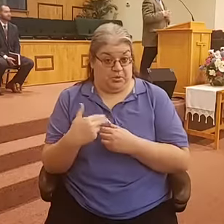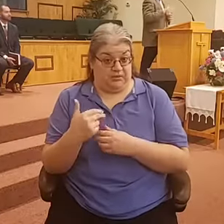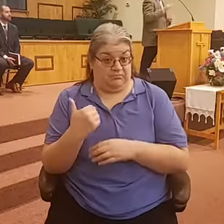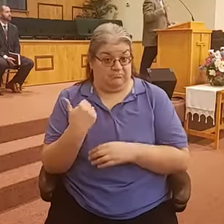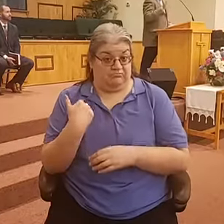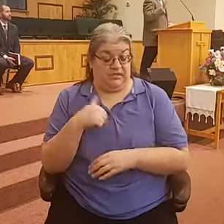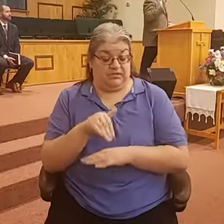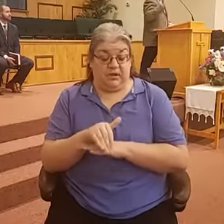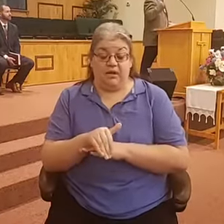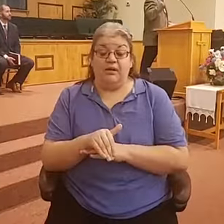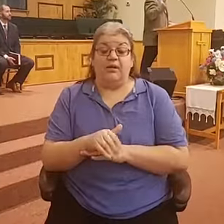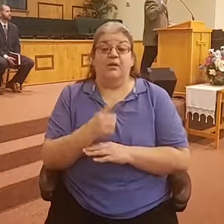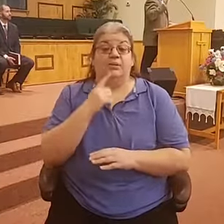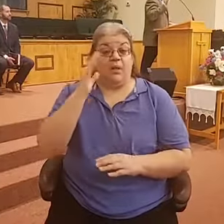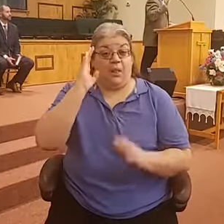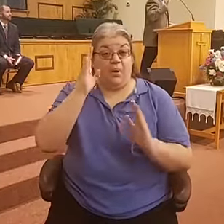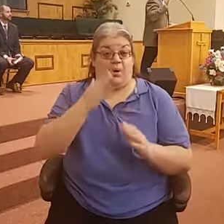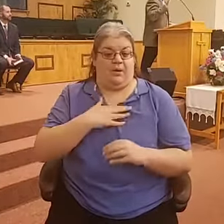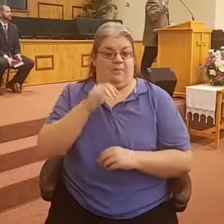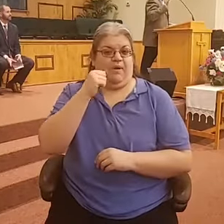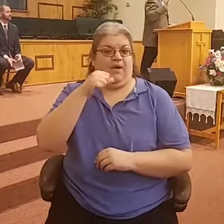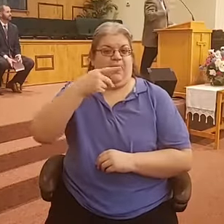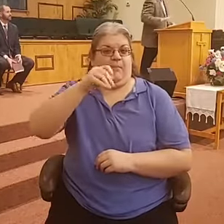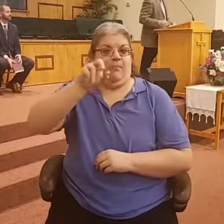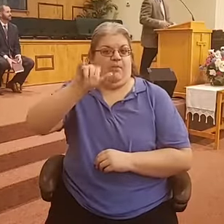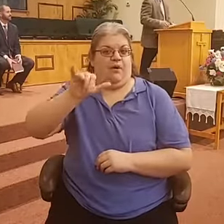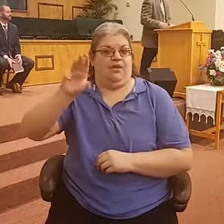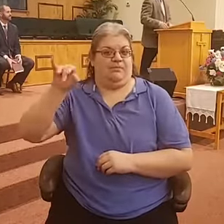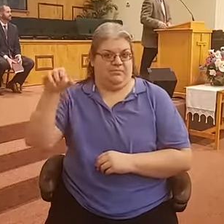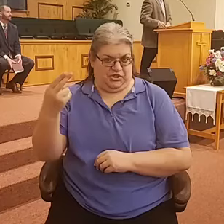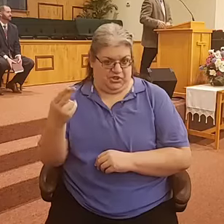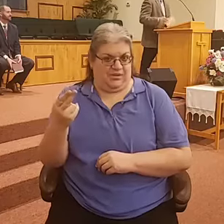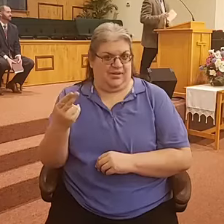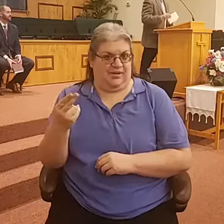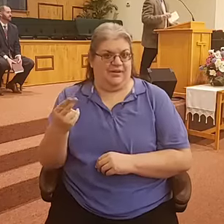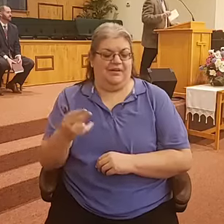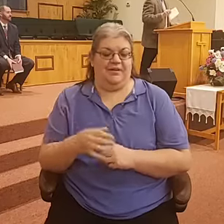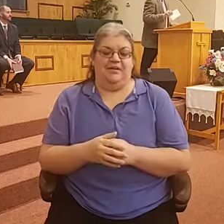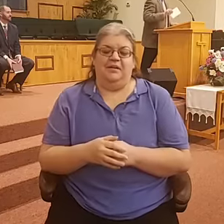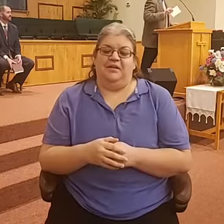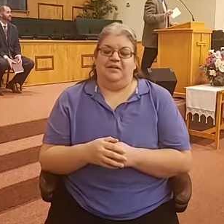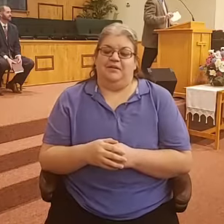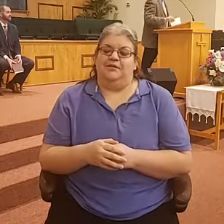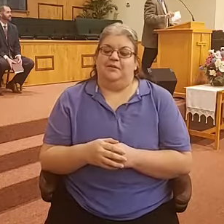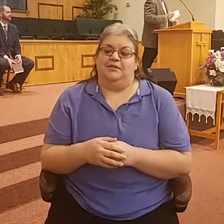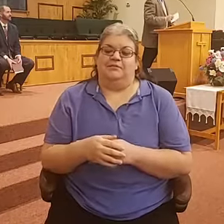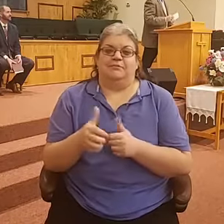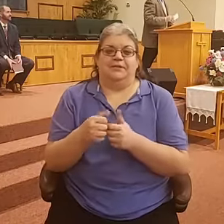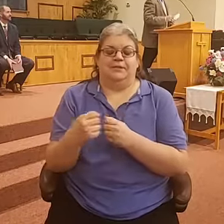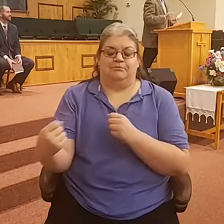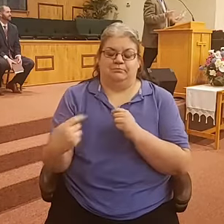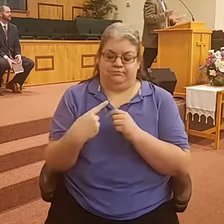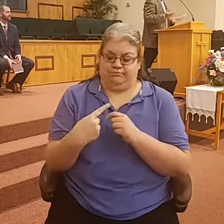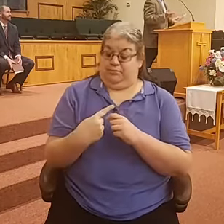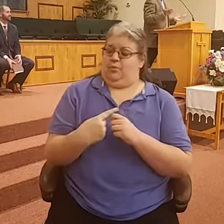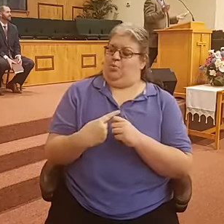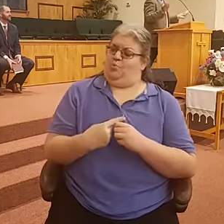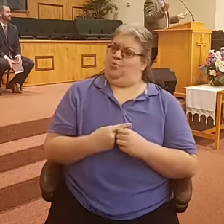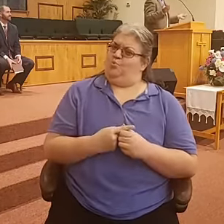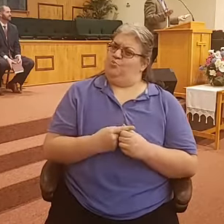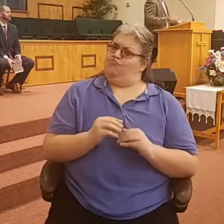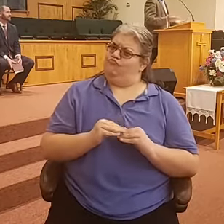want to say hello to my Aunt Polly in Michigan, who gave me a very encouraging text. Told me that she's